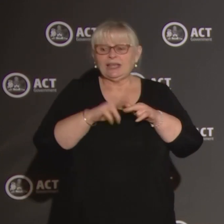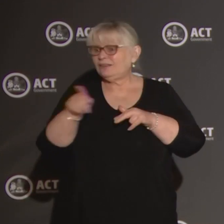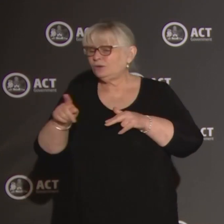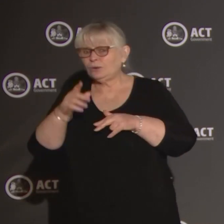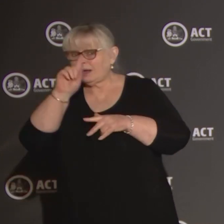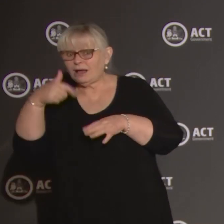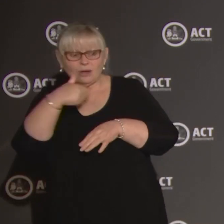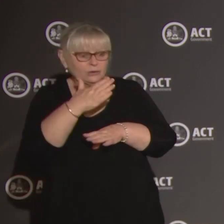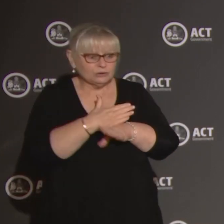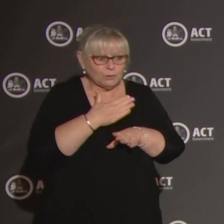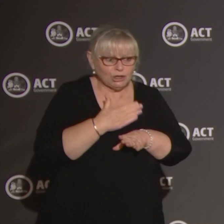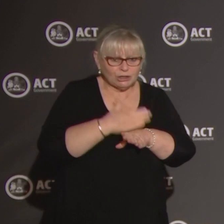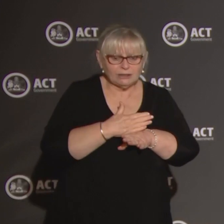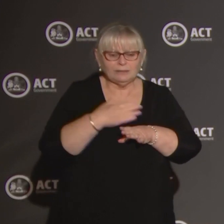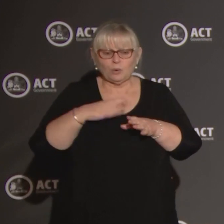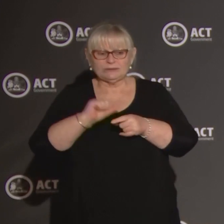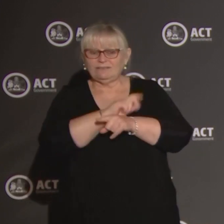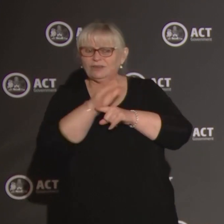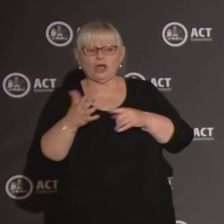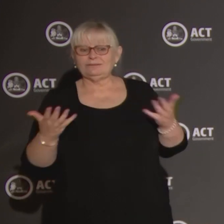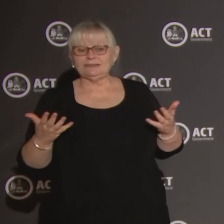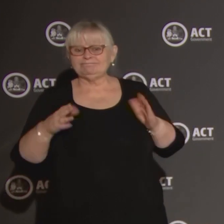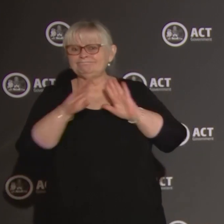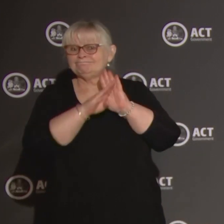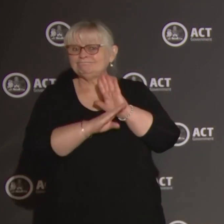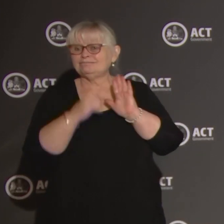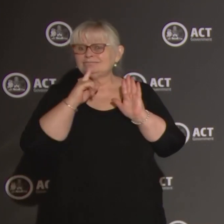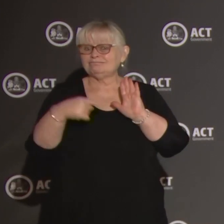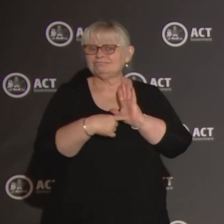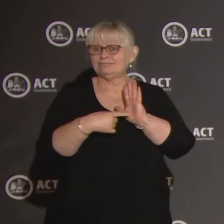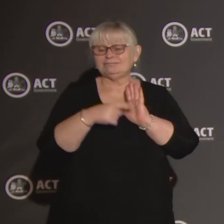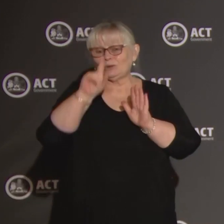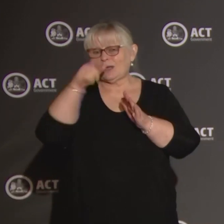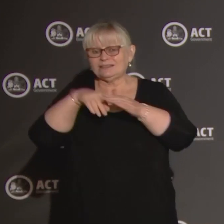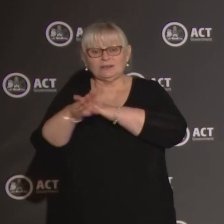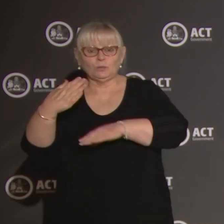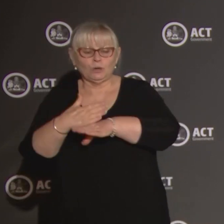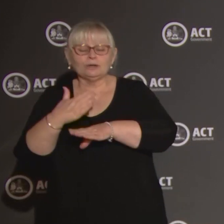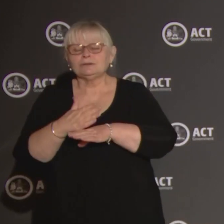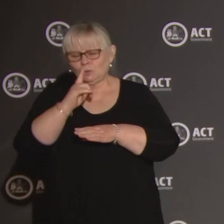to work under a COVID-19 direction or health guidance are not left behind.